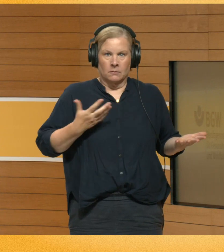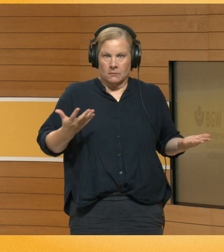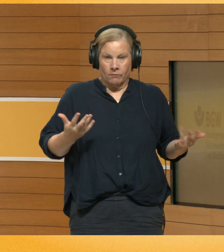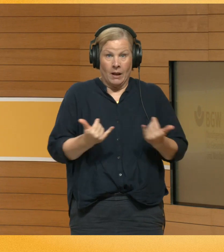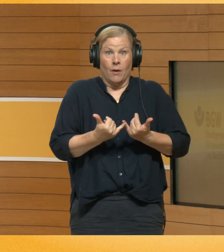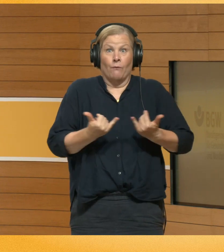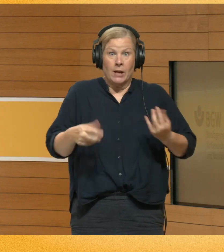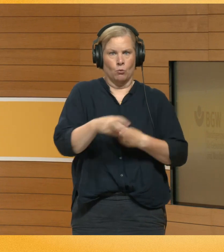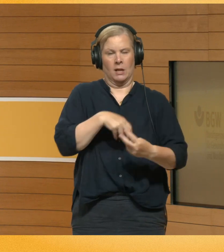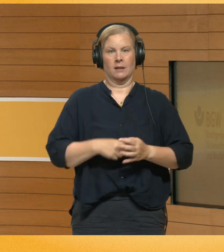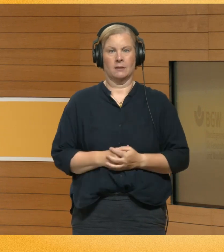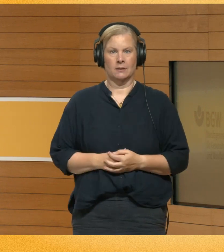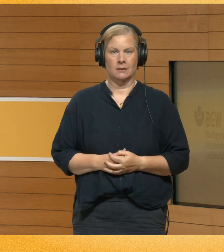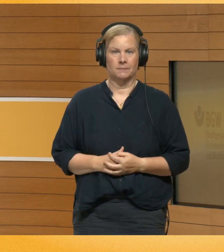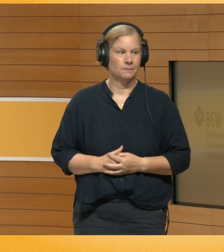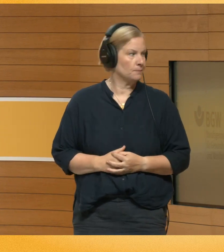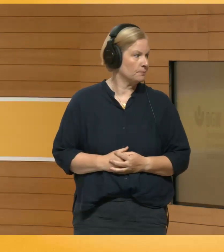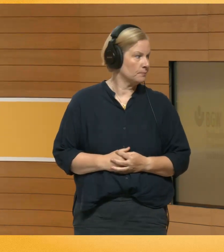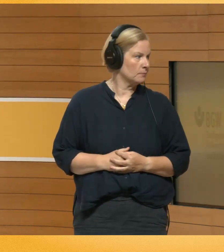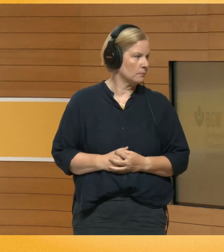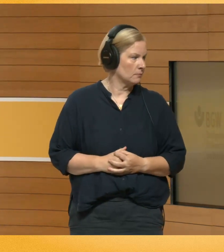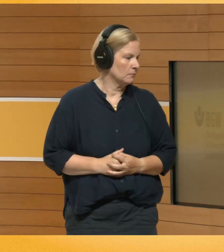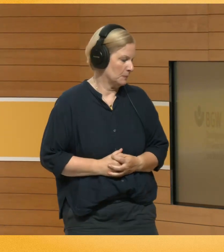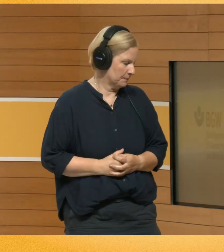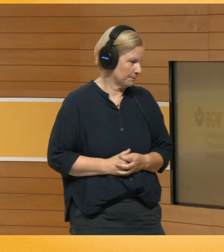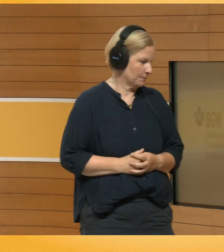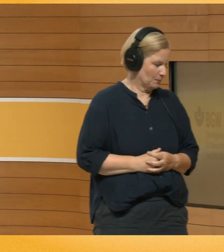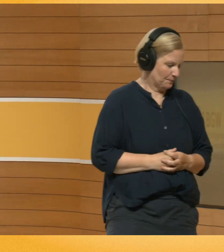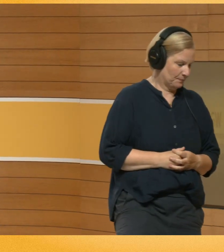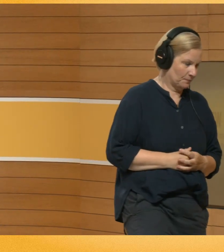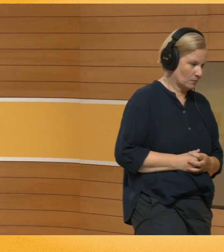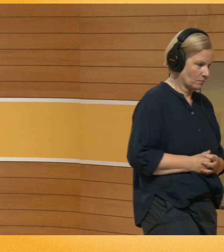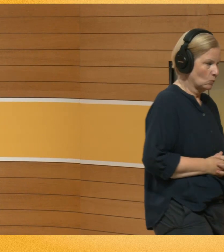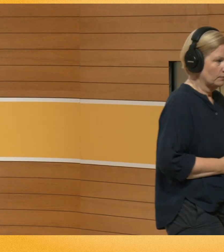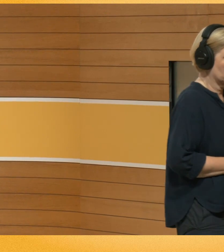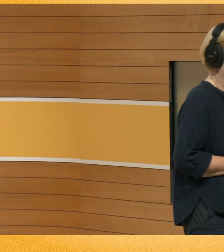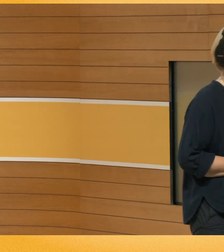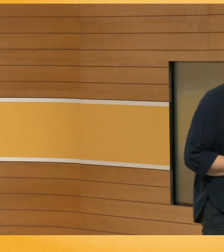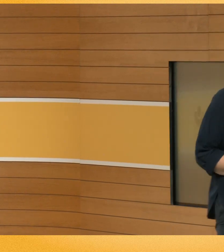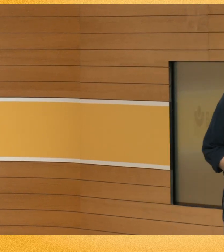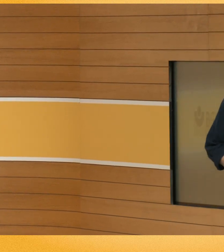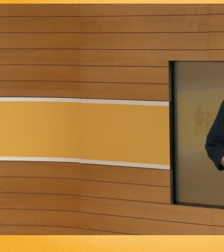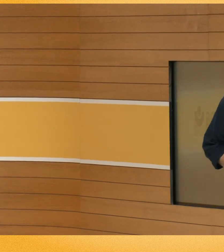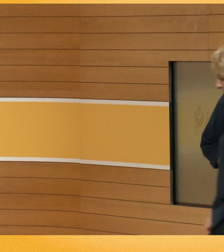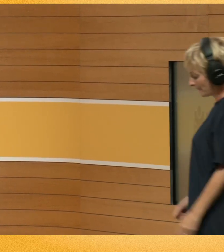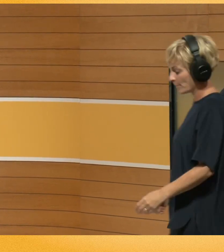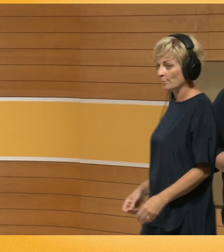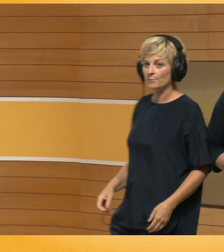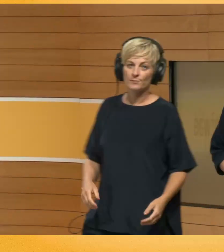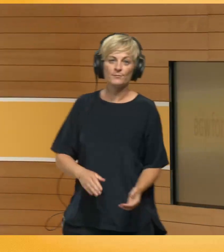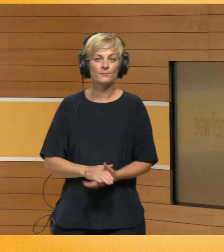the body collection points. We were storing the bodies outside of the hospital, and they were containers. They